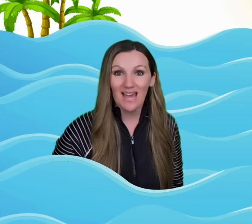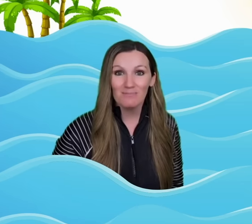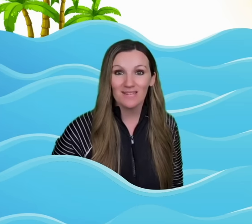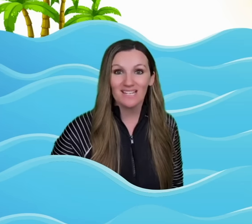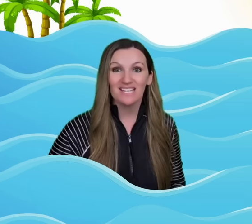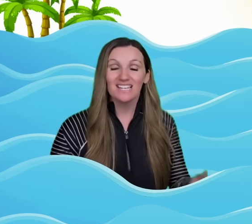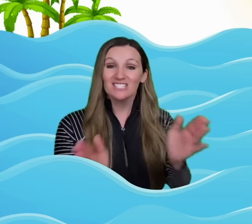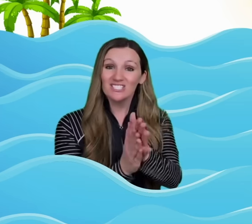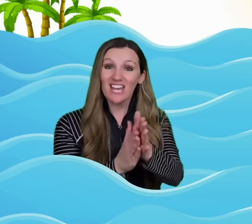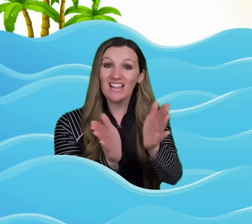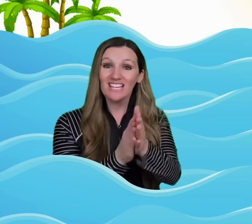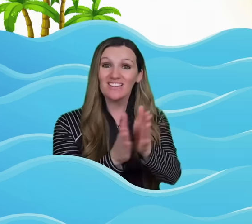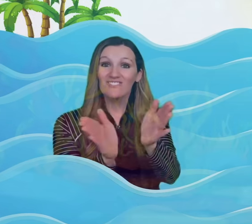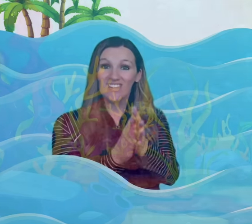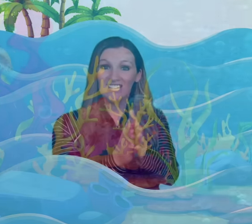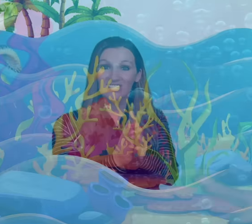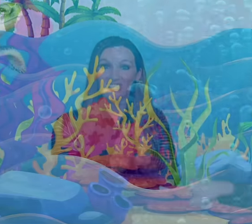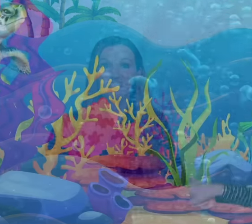it? Jellyfish.